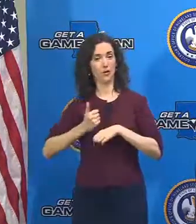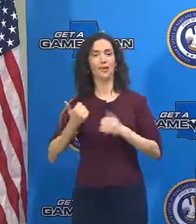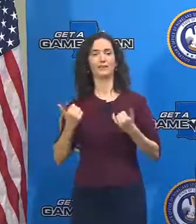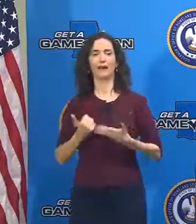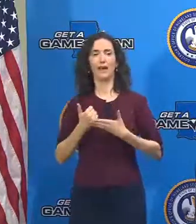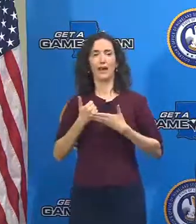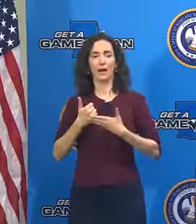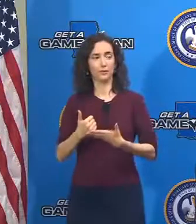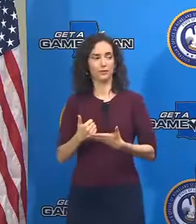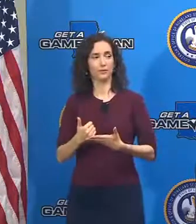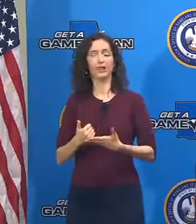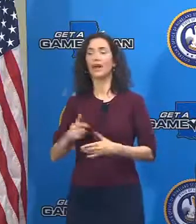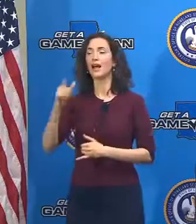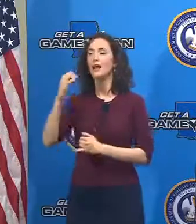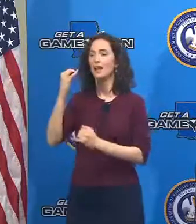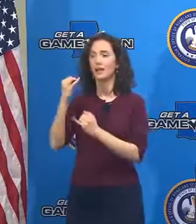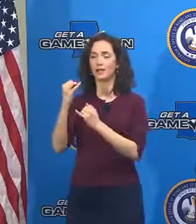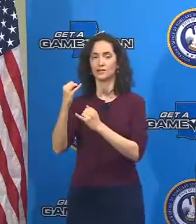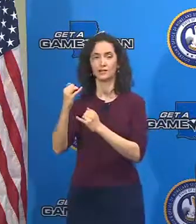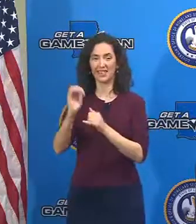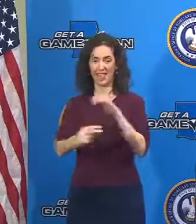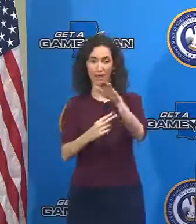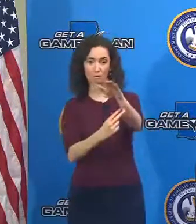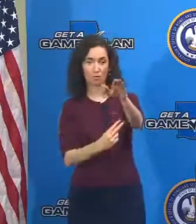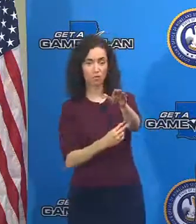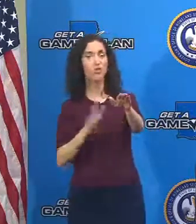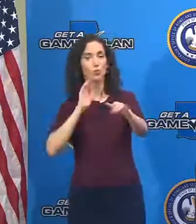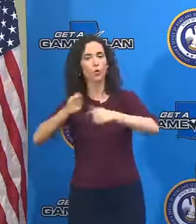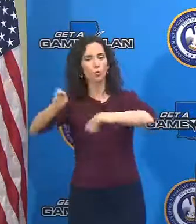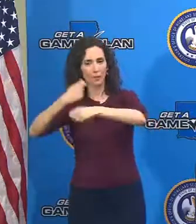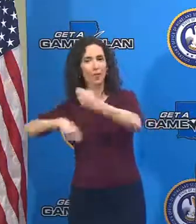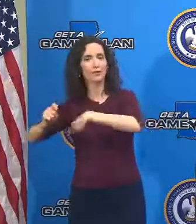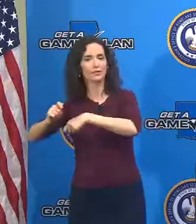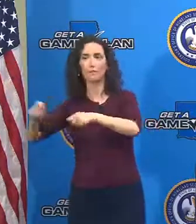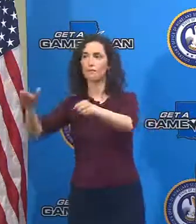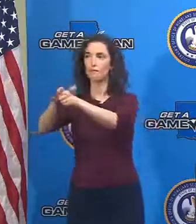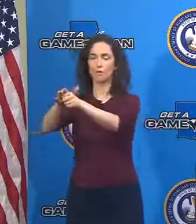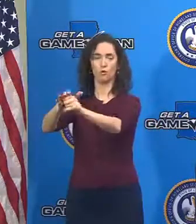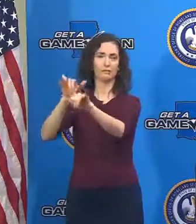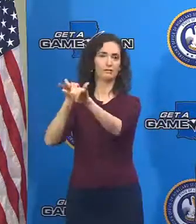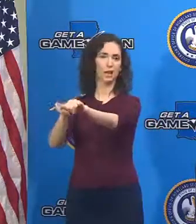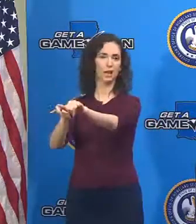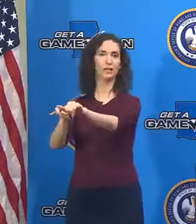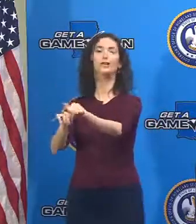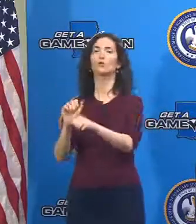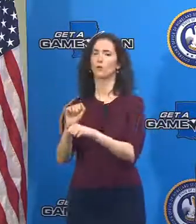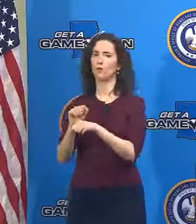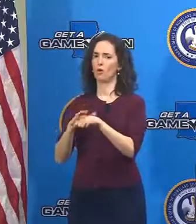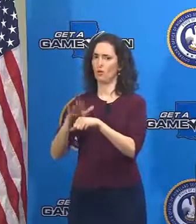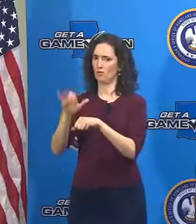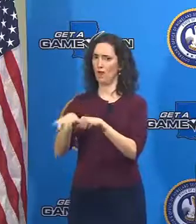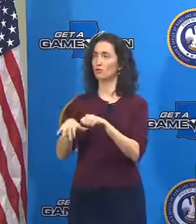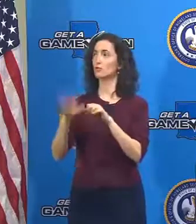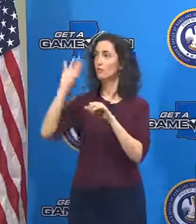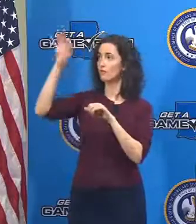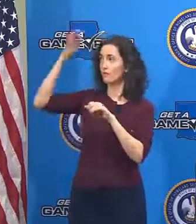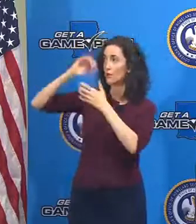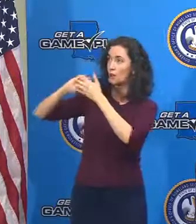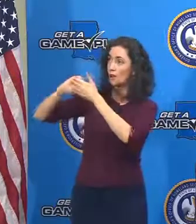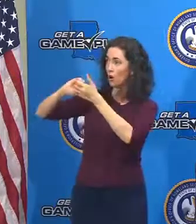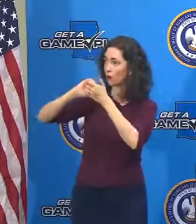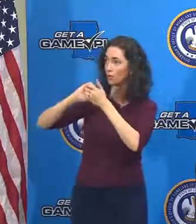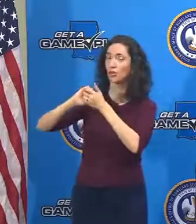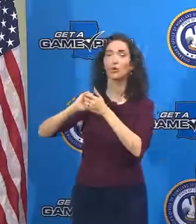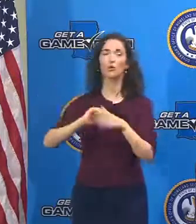of the final permanent replacement of that bridge with all of our federal partners. We do expect to have an acro panel bridge up that will